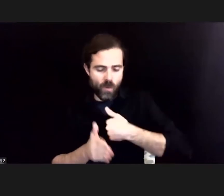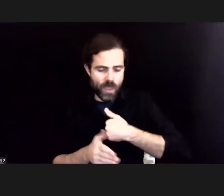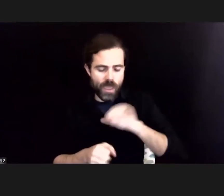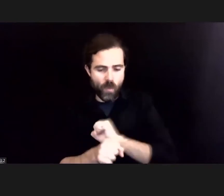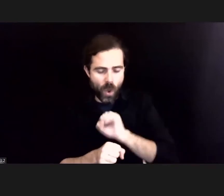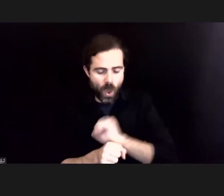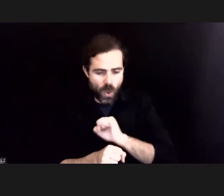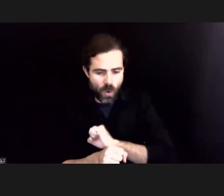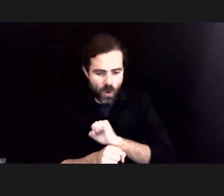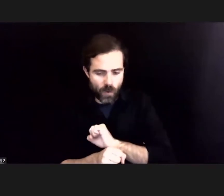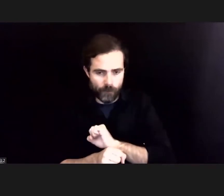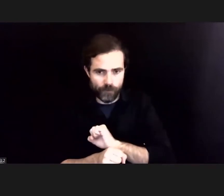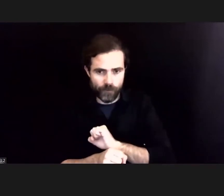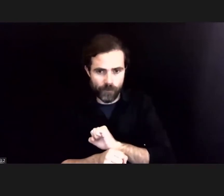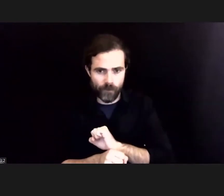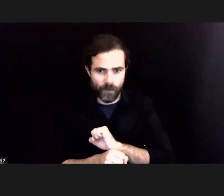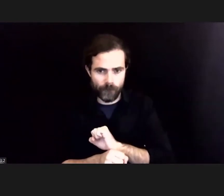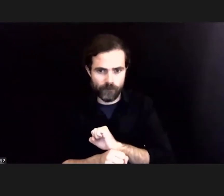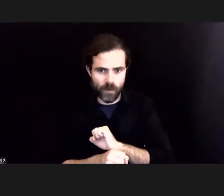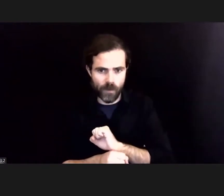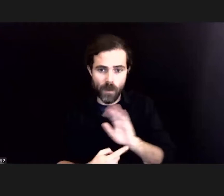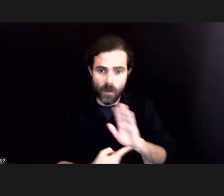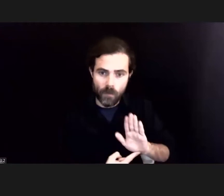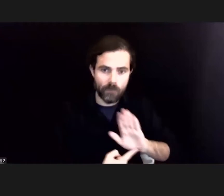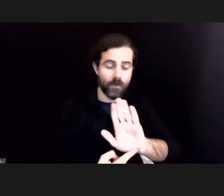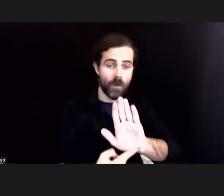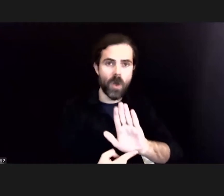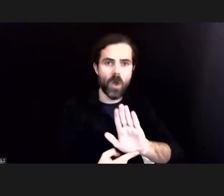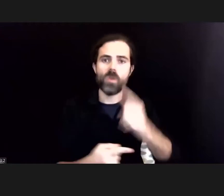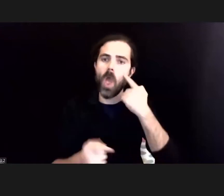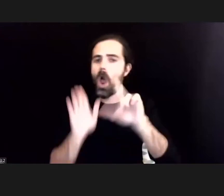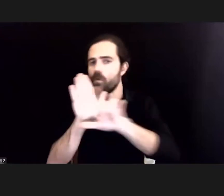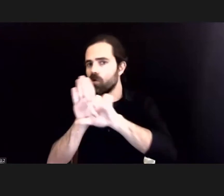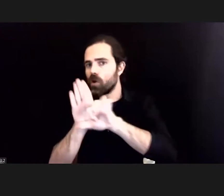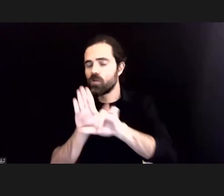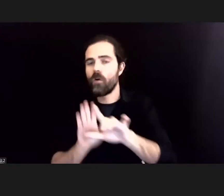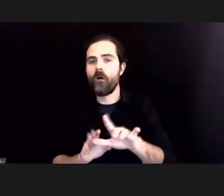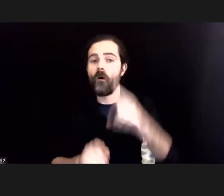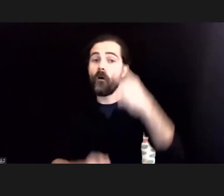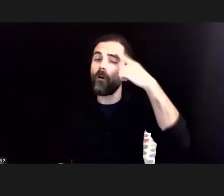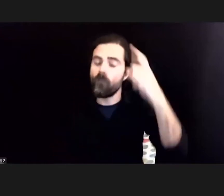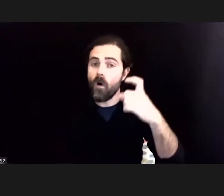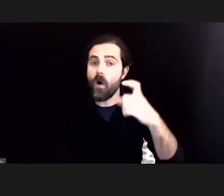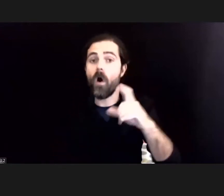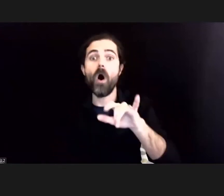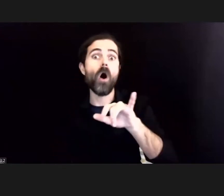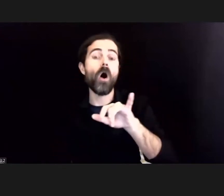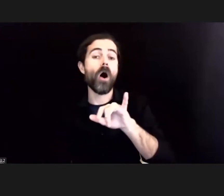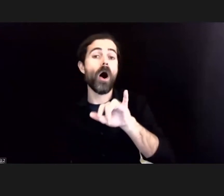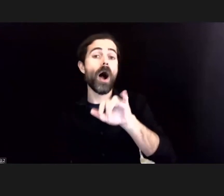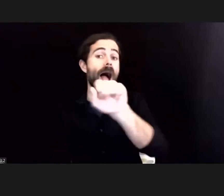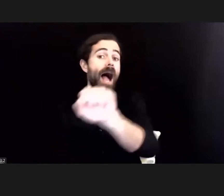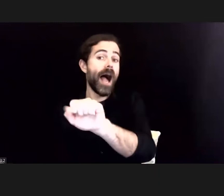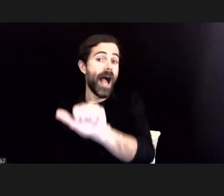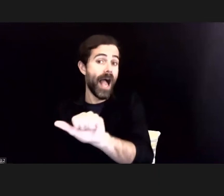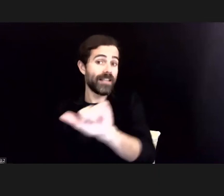proposed regulation for artificial intelligence, for example, promoting that artificial intelligence, like in accessibility